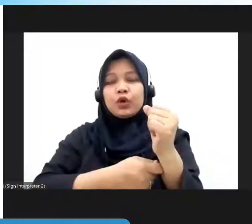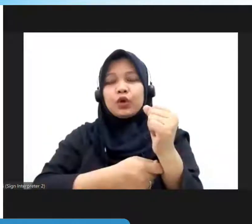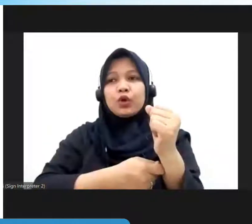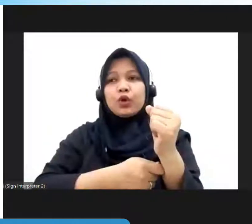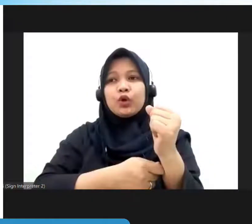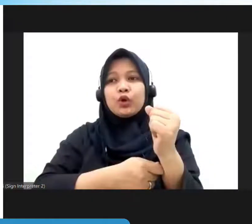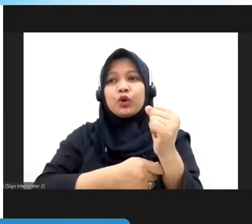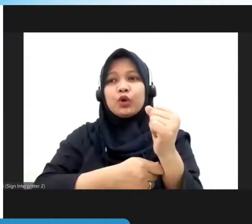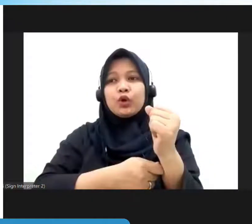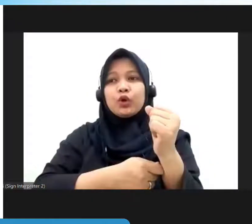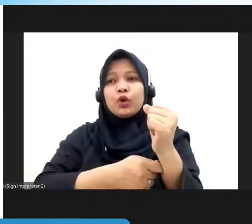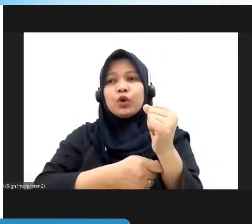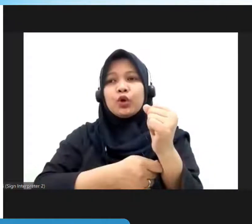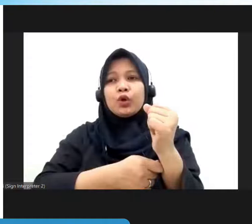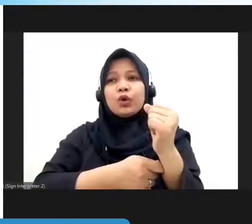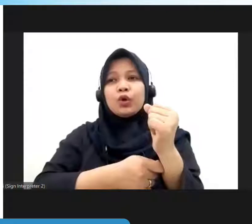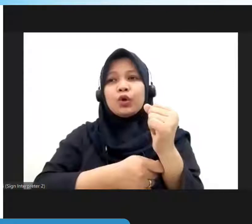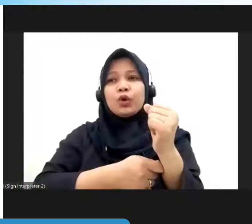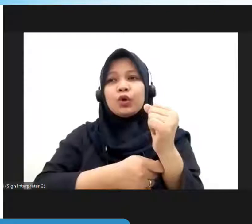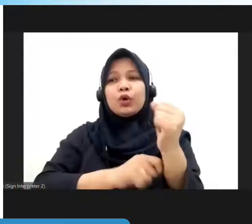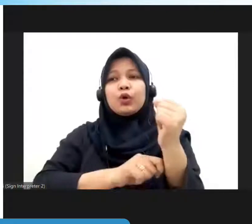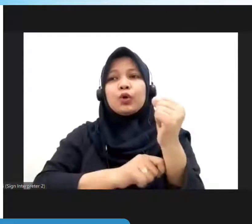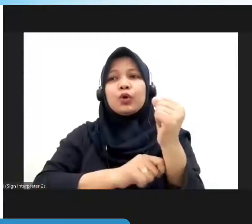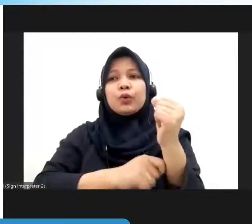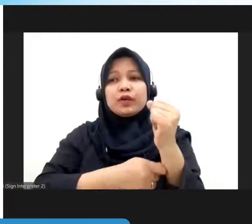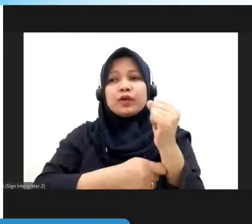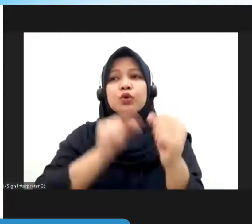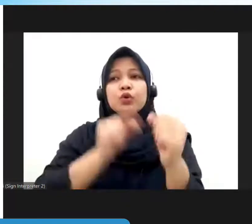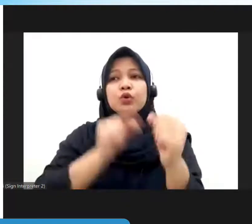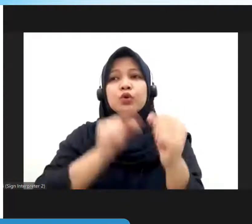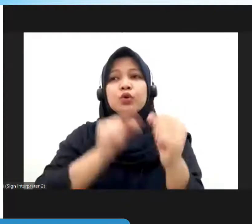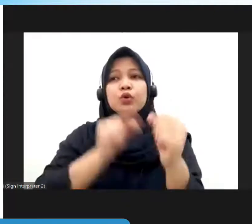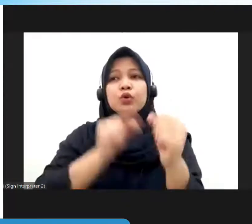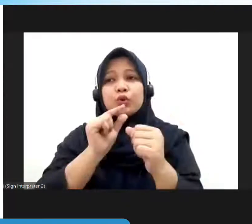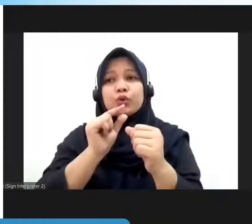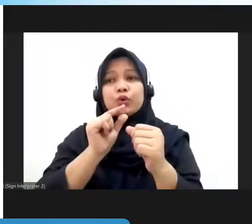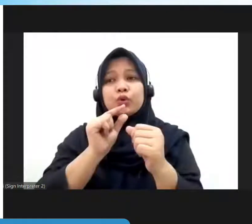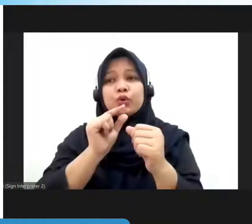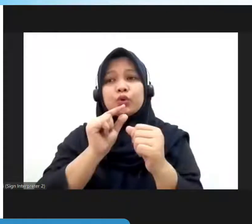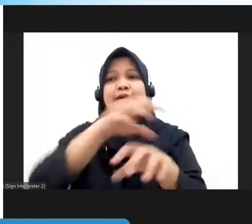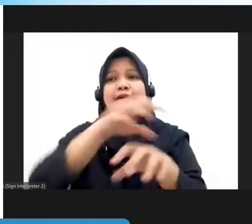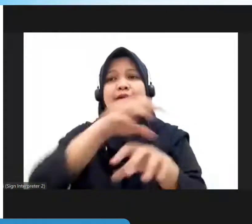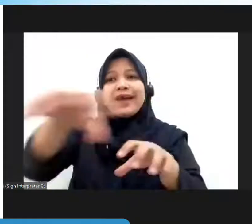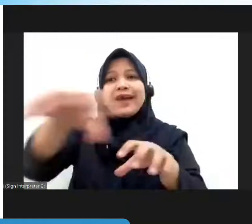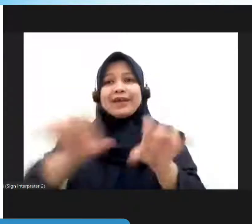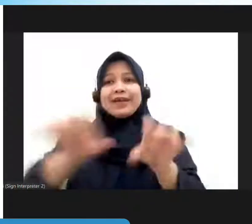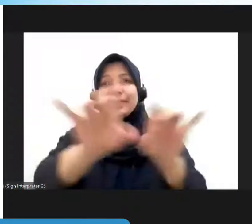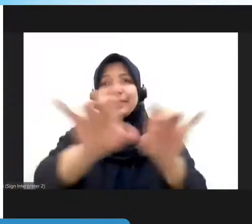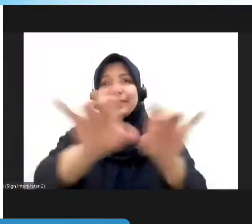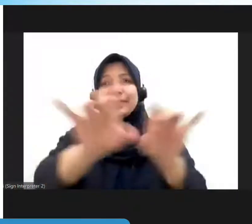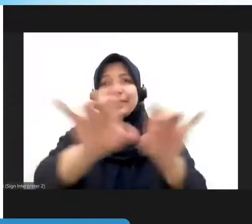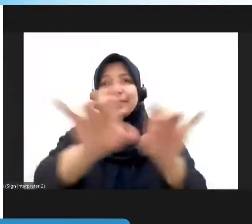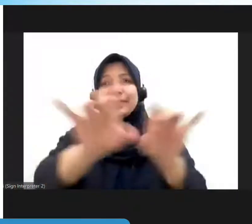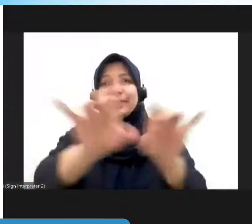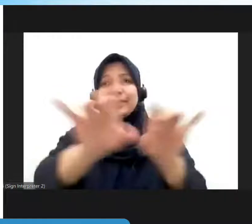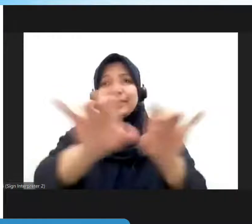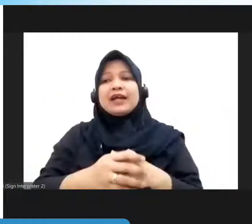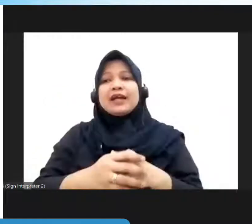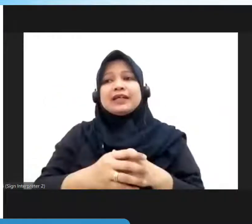to any eventualities within that area. And of course different disaster will have a